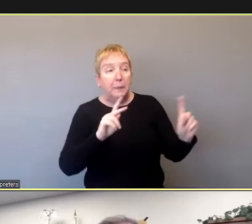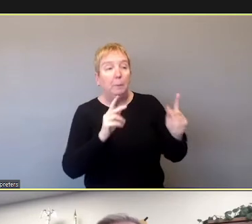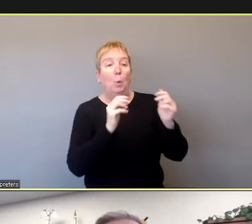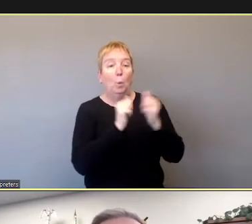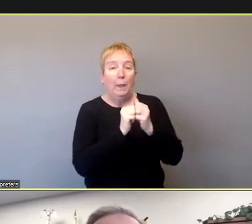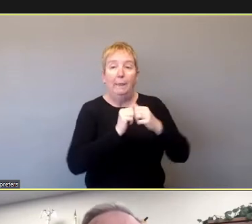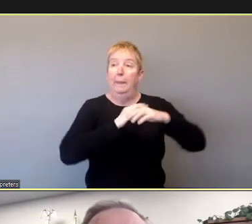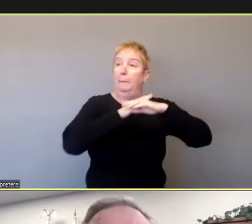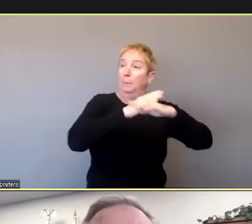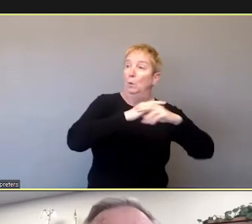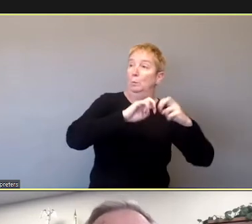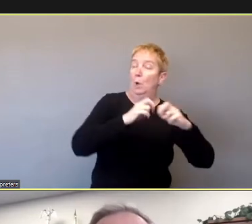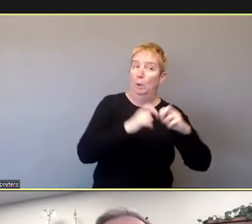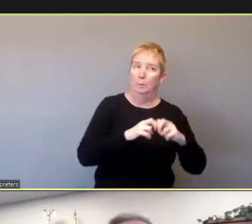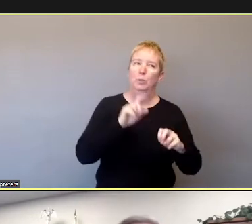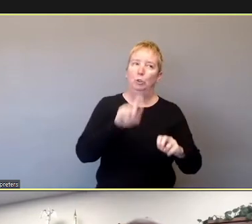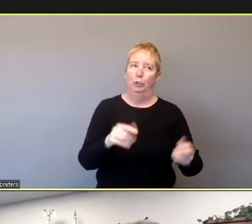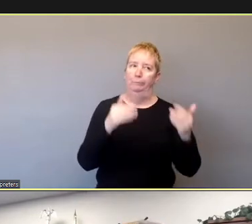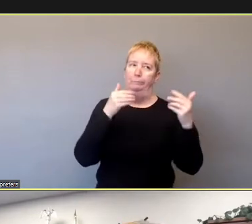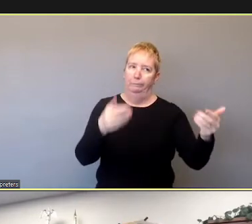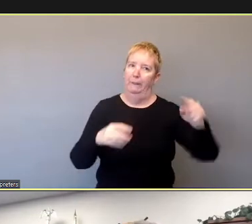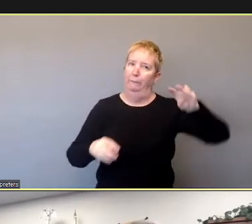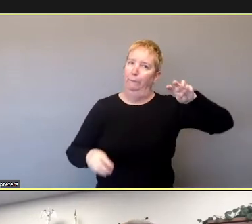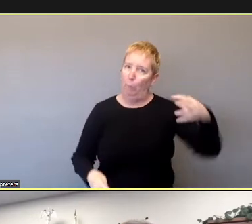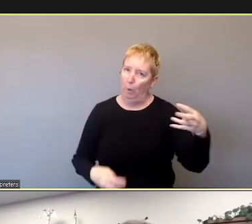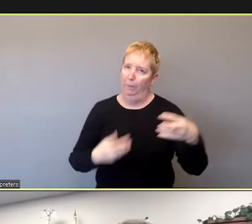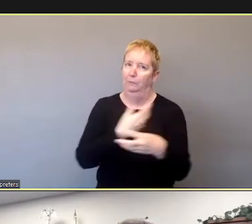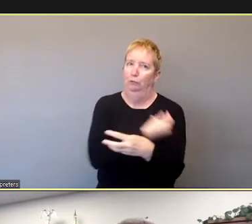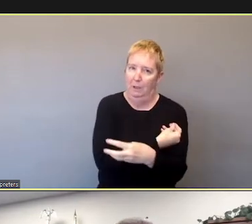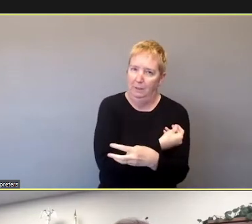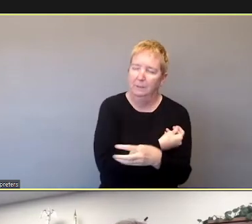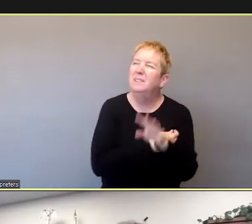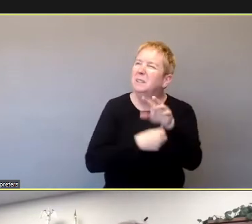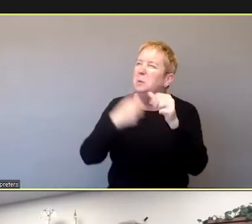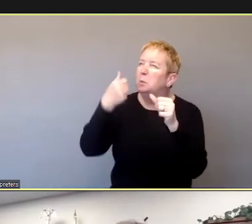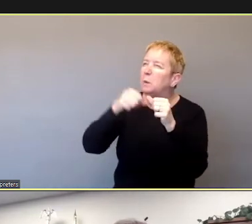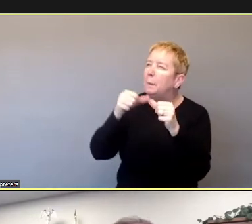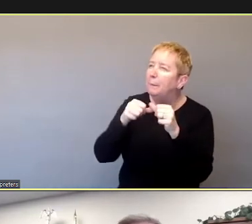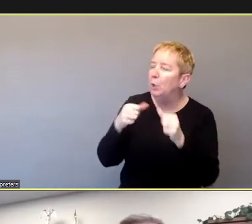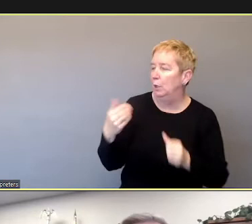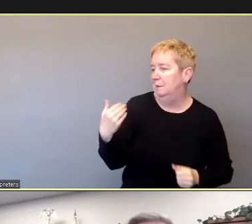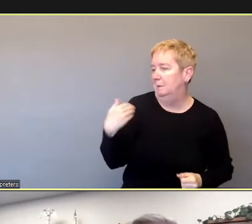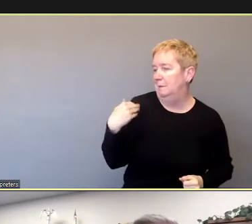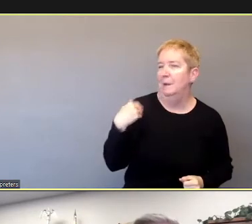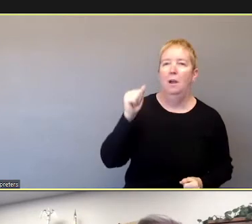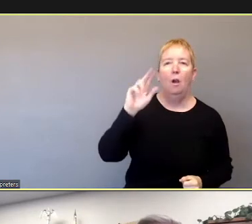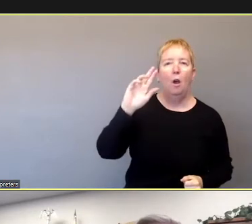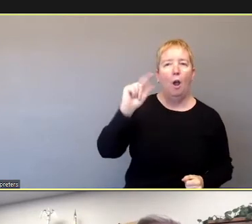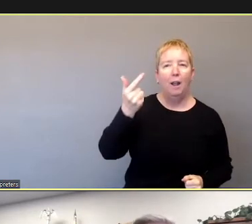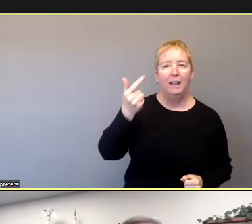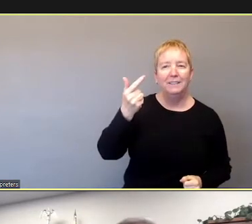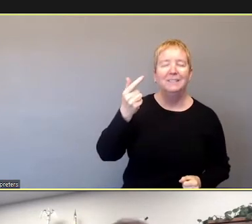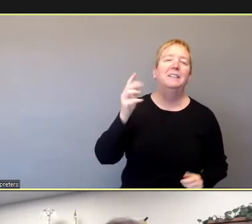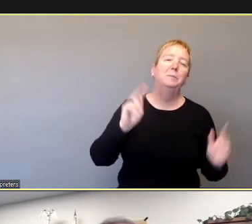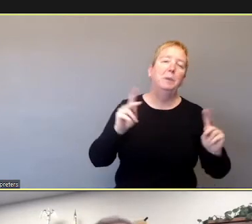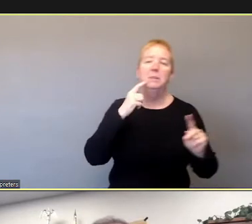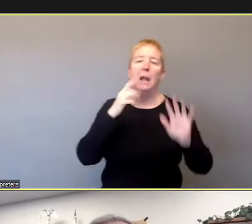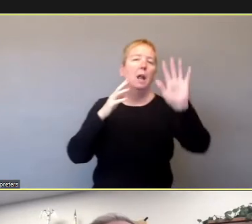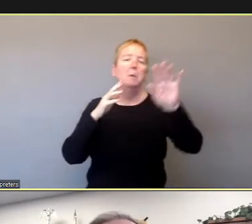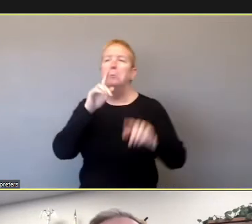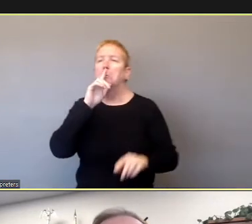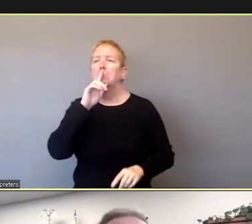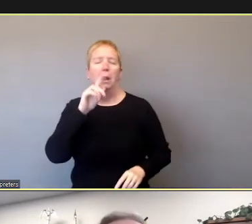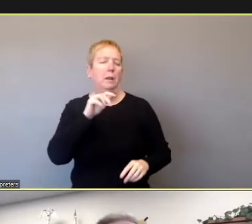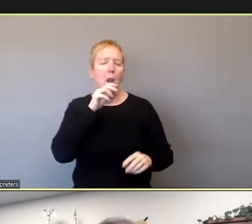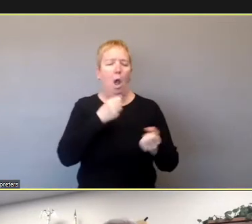you might remember this in August when they came out and said, we're not recommending a booster, we're recommending a 3rd dose, which was the